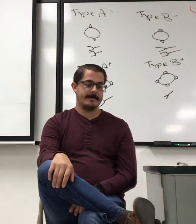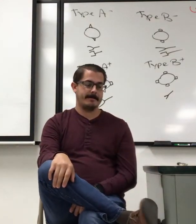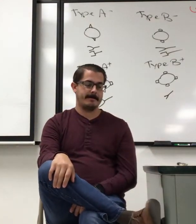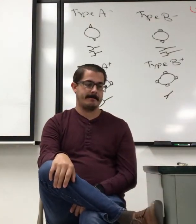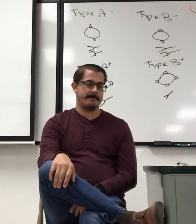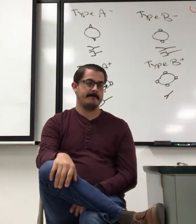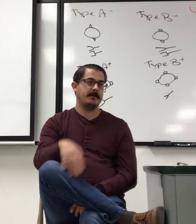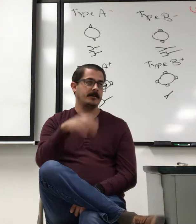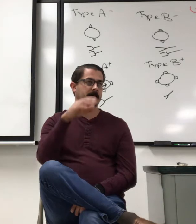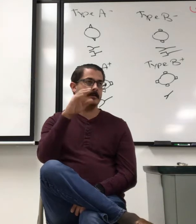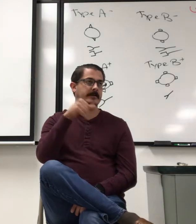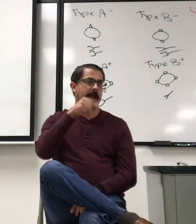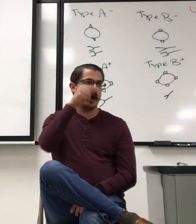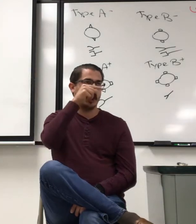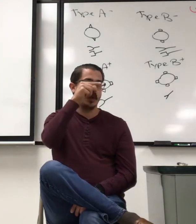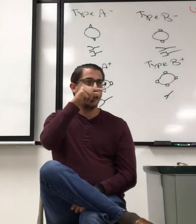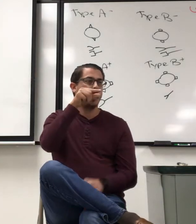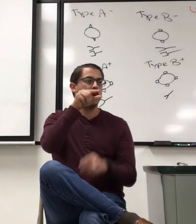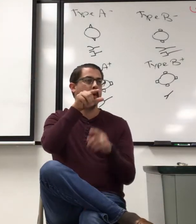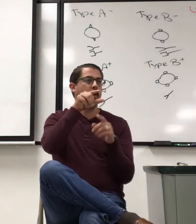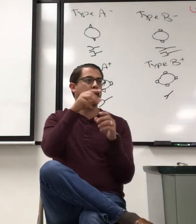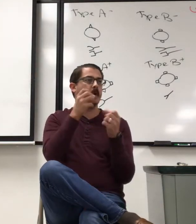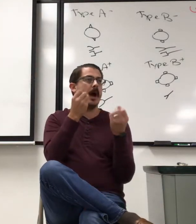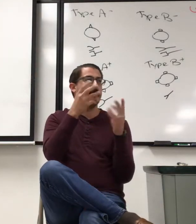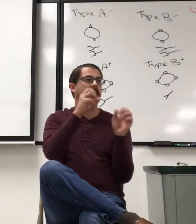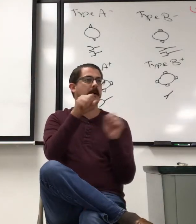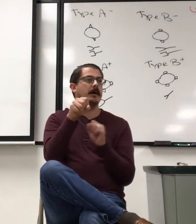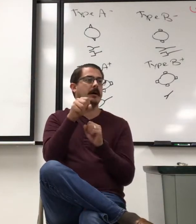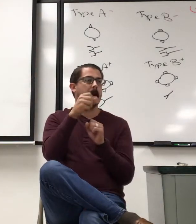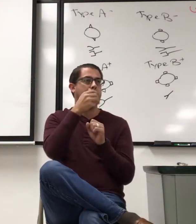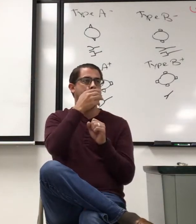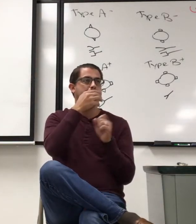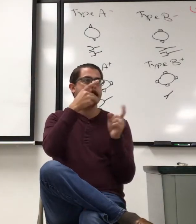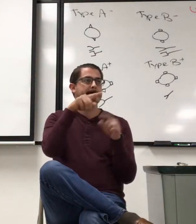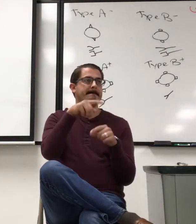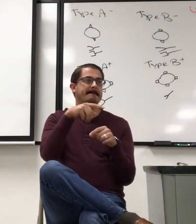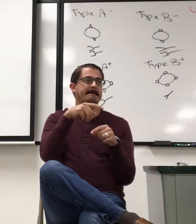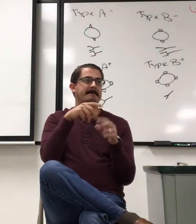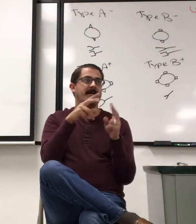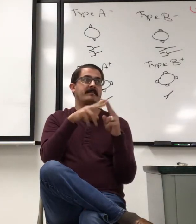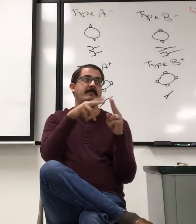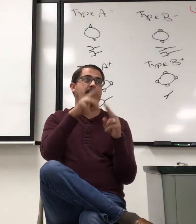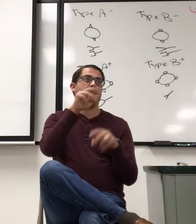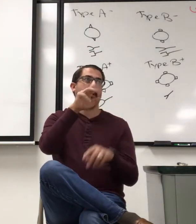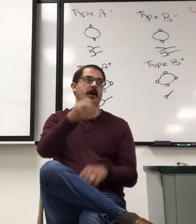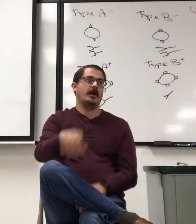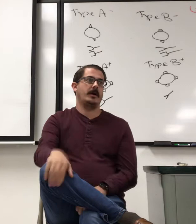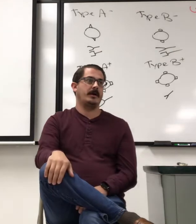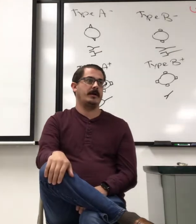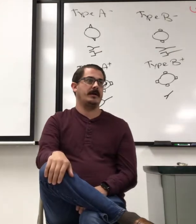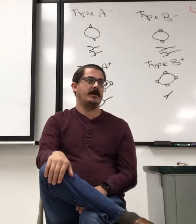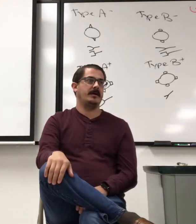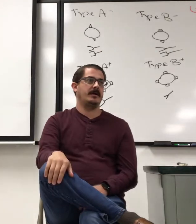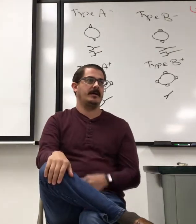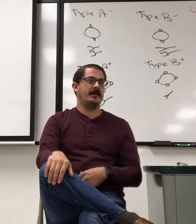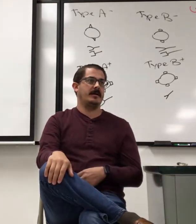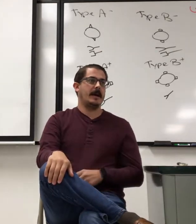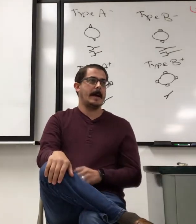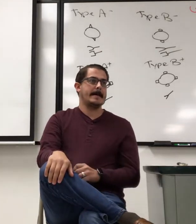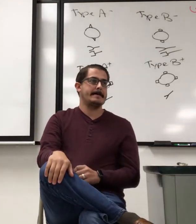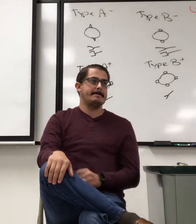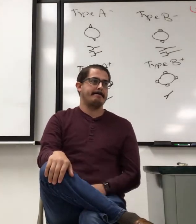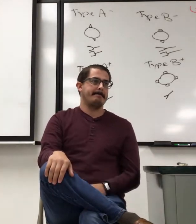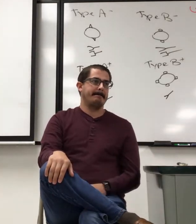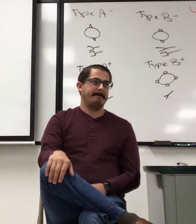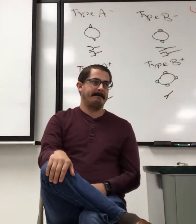You can Google the prevalence. I showed you that table, but it's very rare, but let's just know it. You have all three antigens